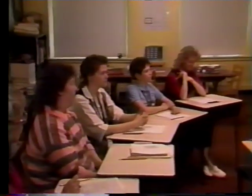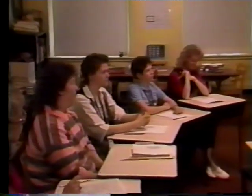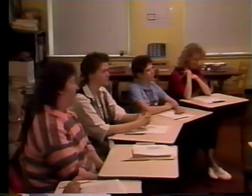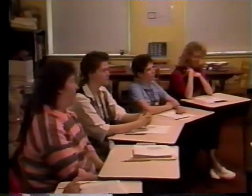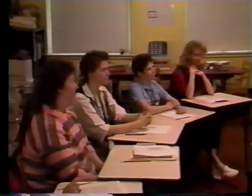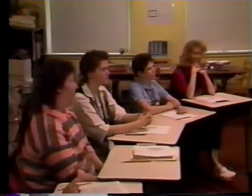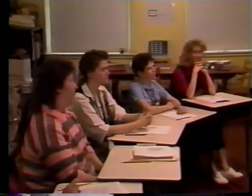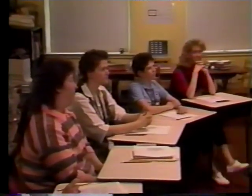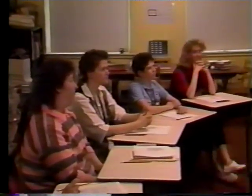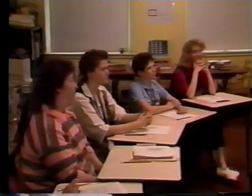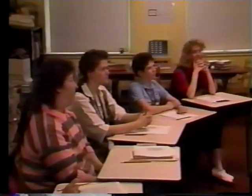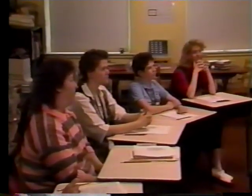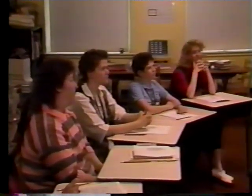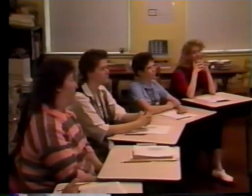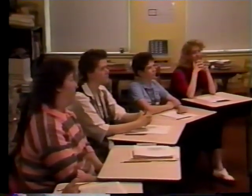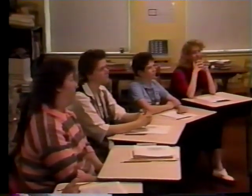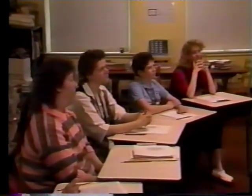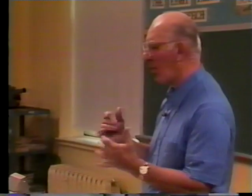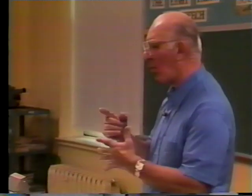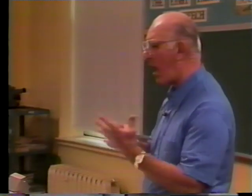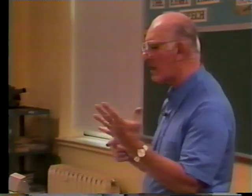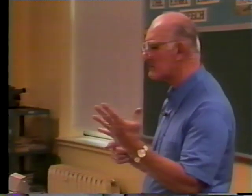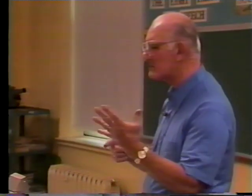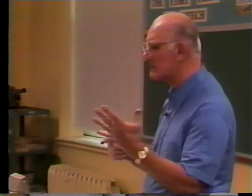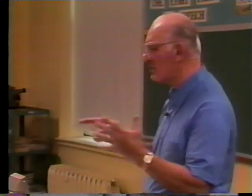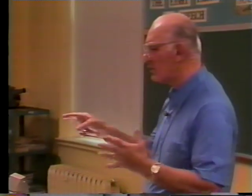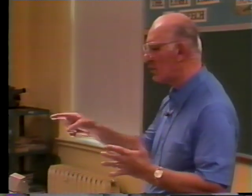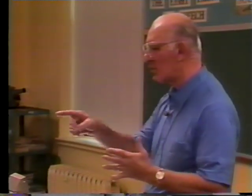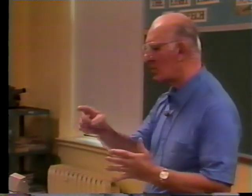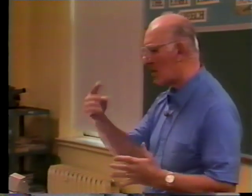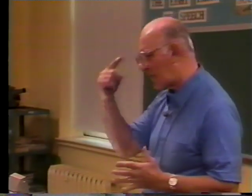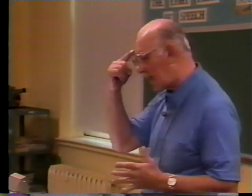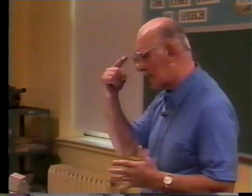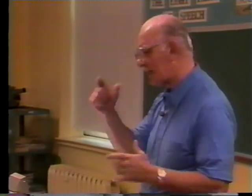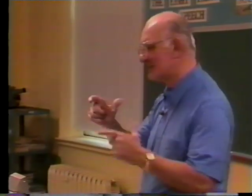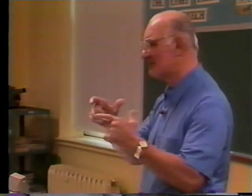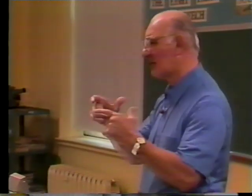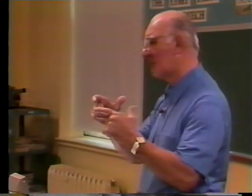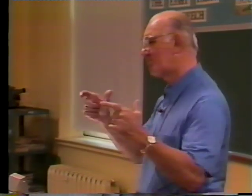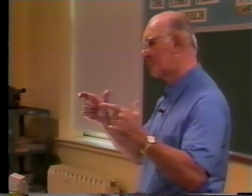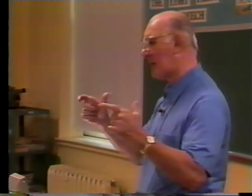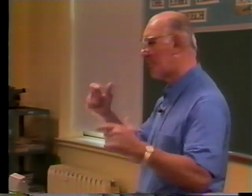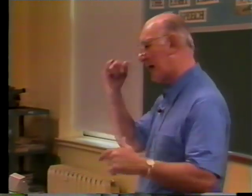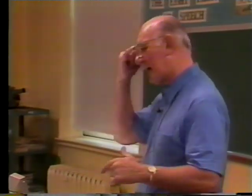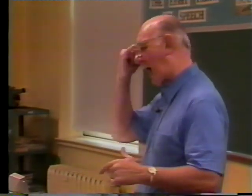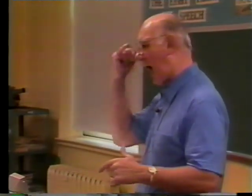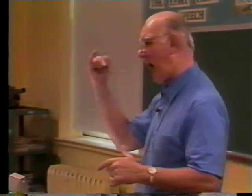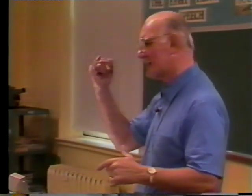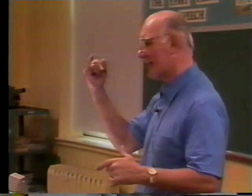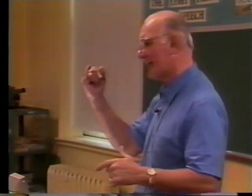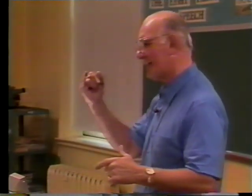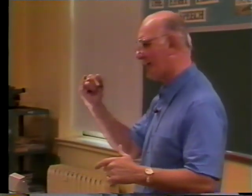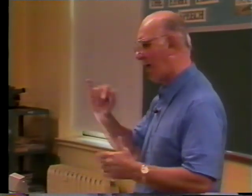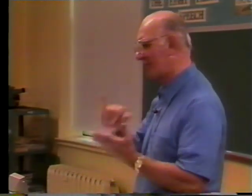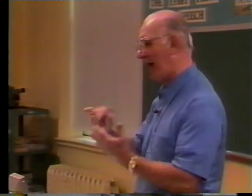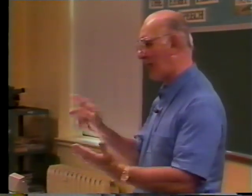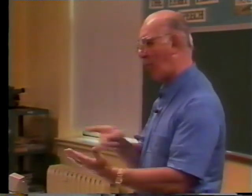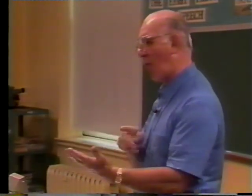How you relate to that poem? What you would think is the big idea of that poem?